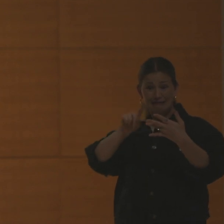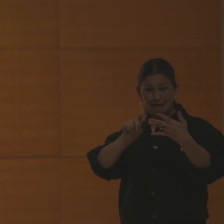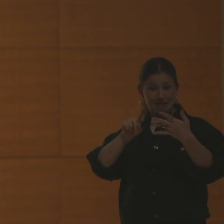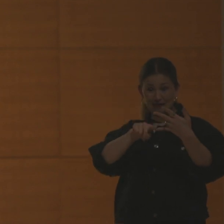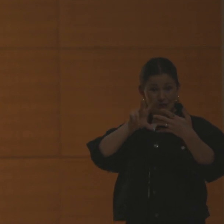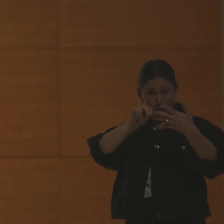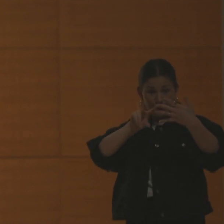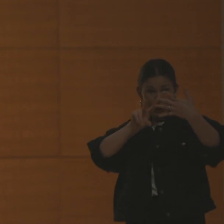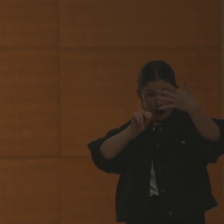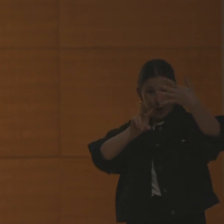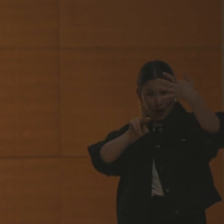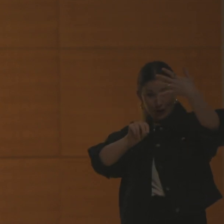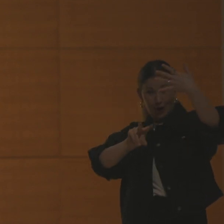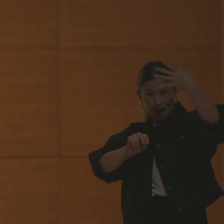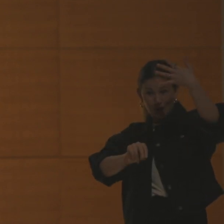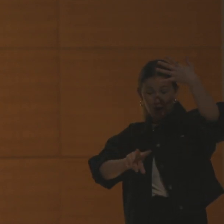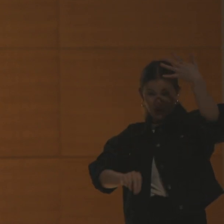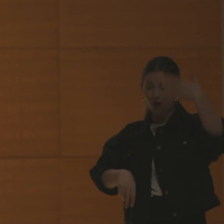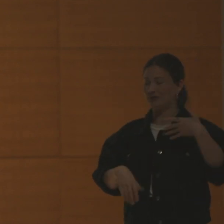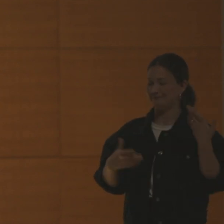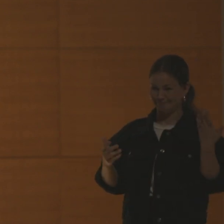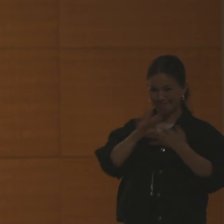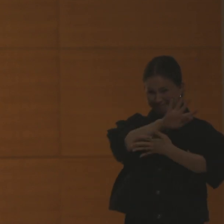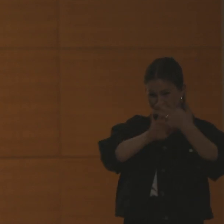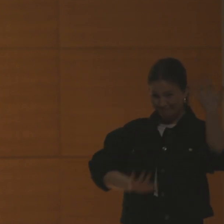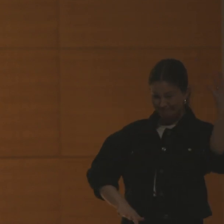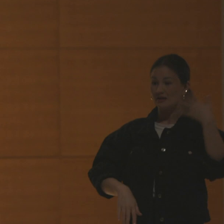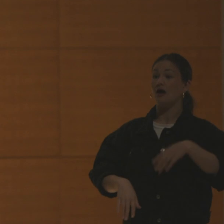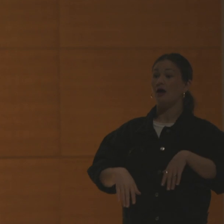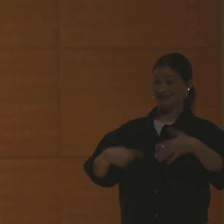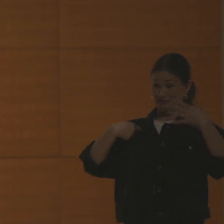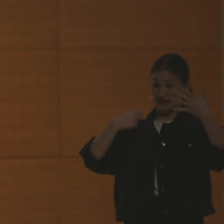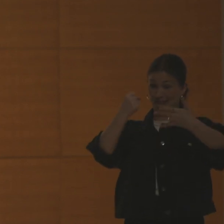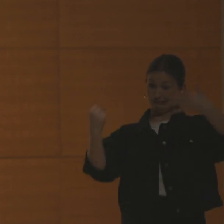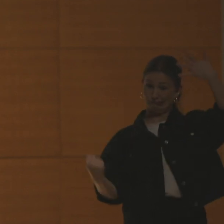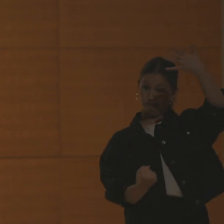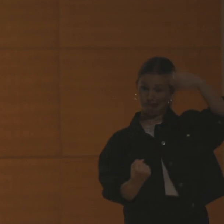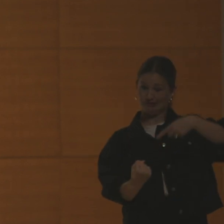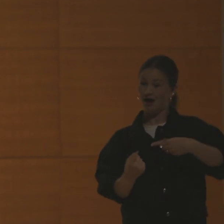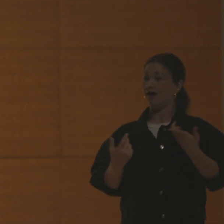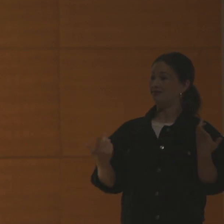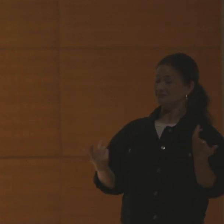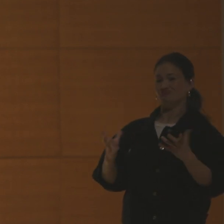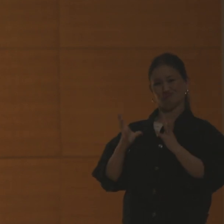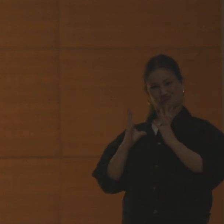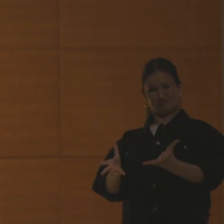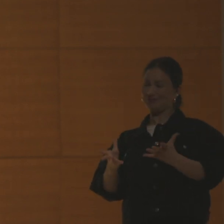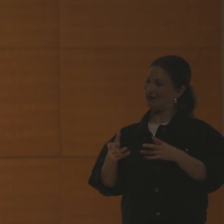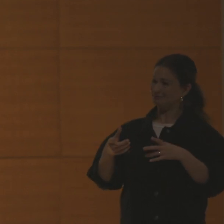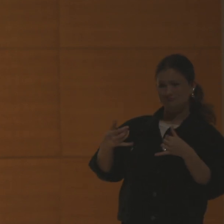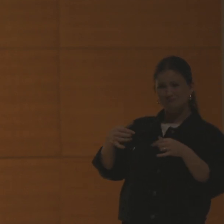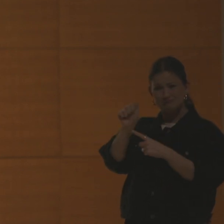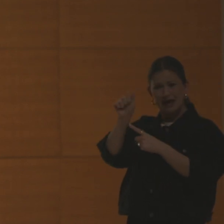Zakaria. He was busy. Then they went to Ali Velshi. All of them said no, and I'm here as your desperate last pick, seventh Asian choice